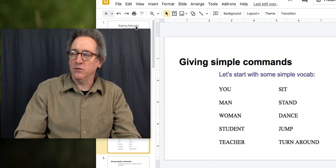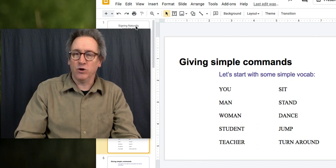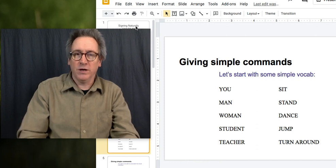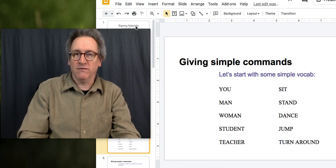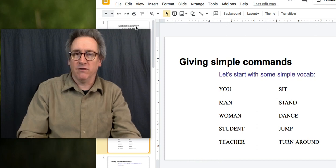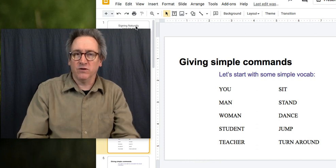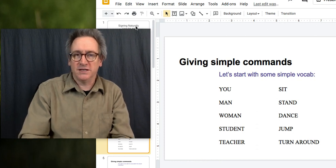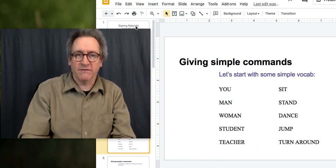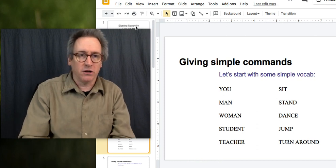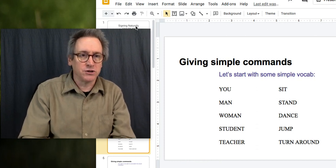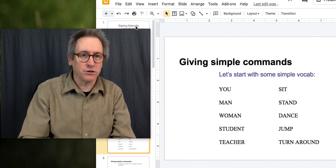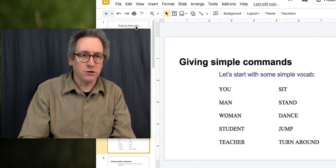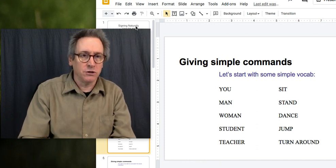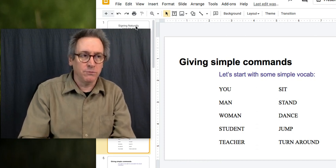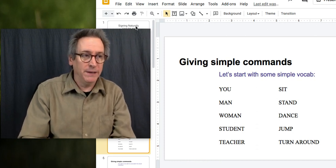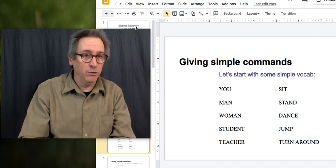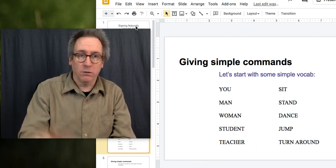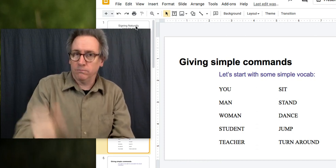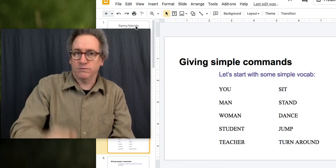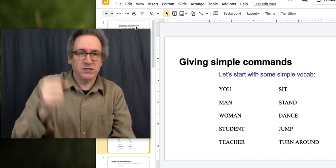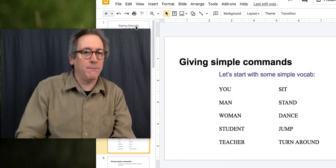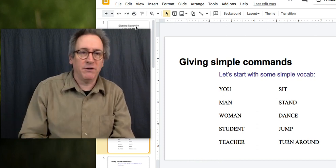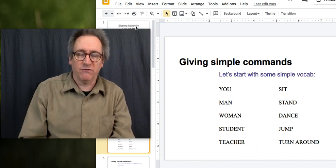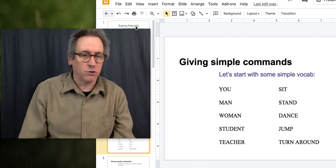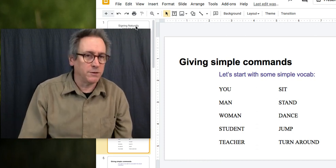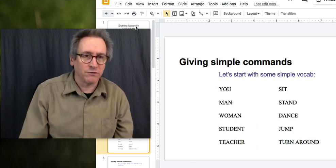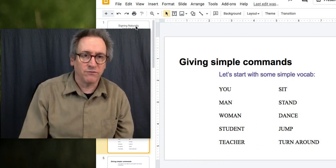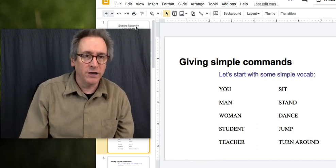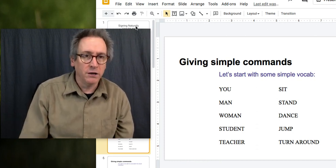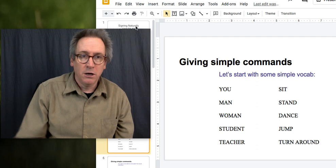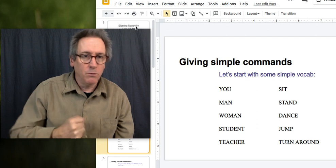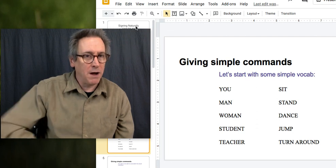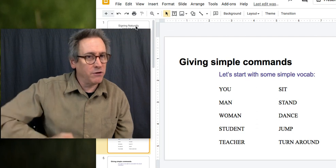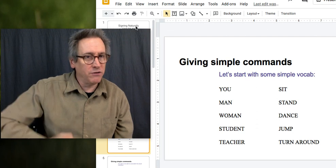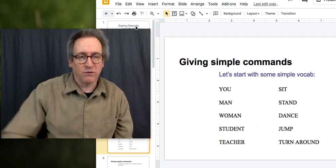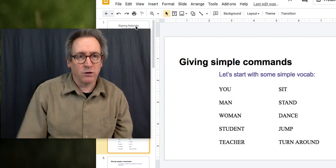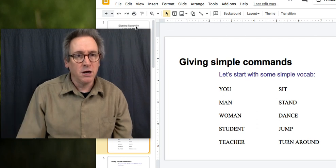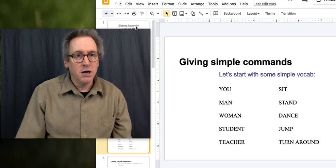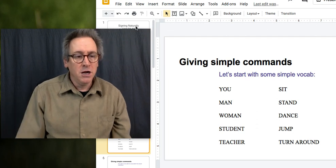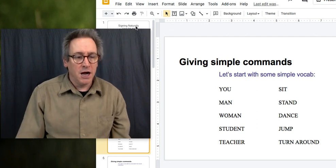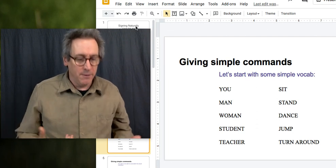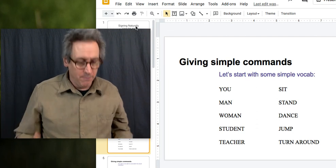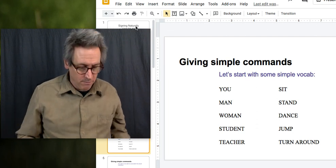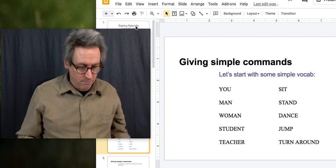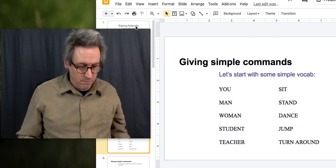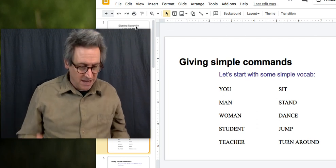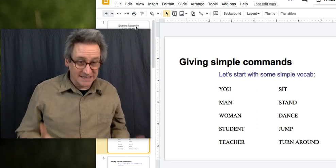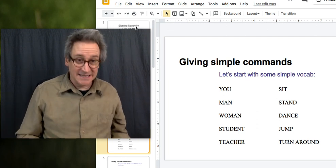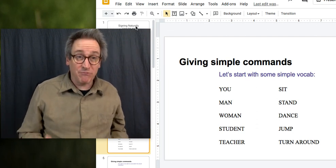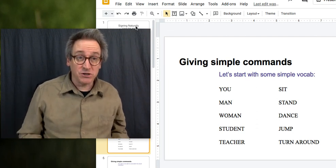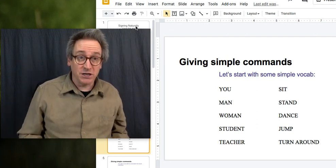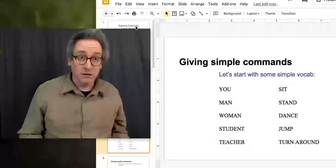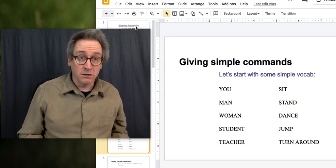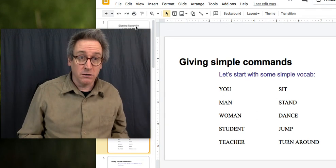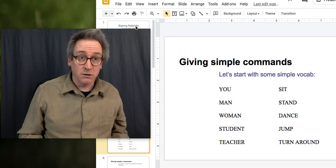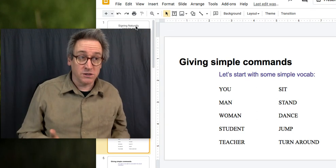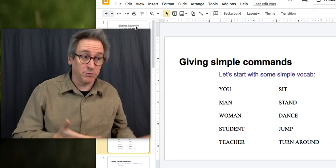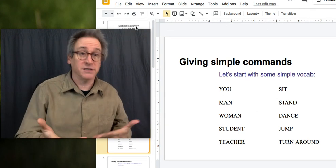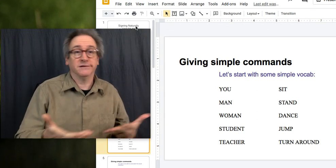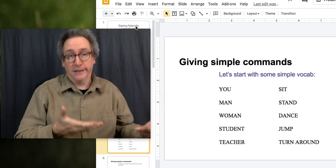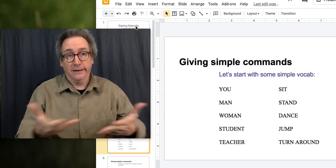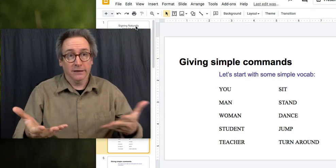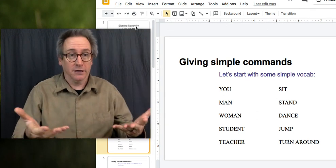The more you get involved with deaf culture, people will stomp on the floor with their foot, pound on the floor. As a deaf person or